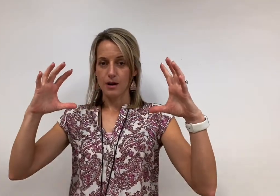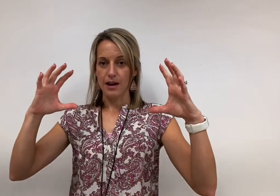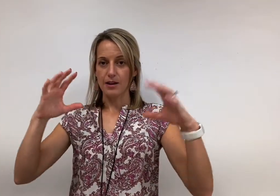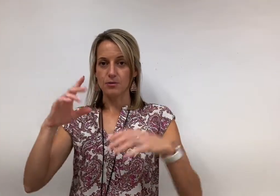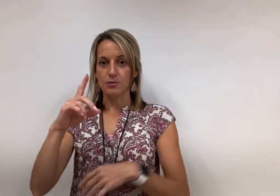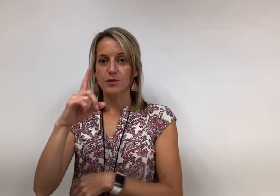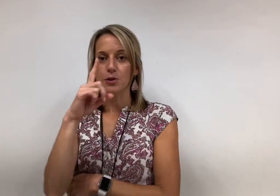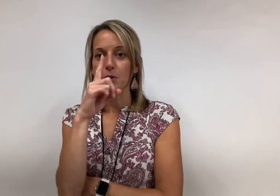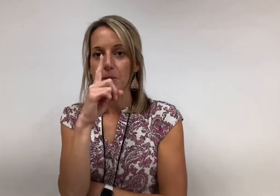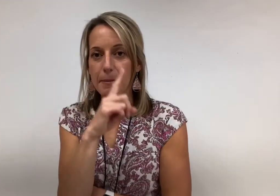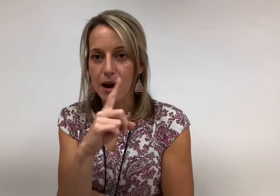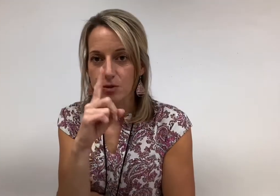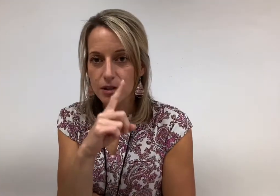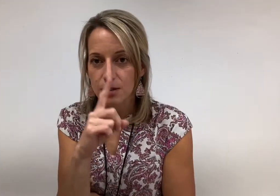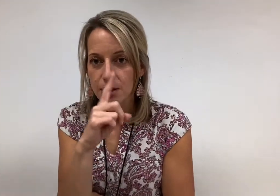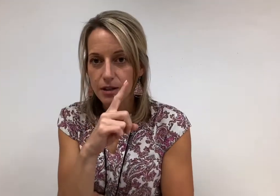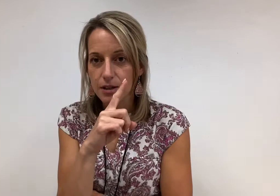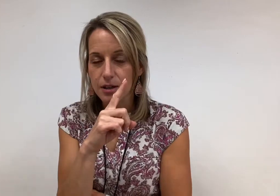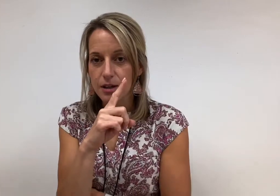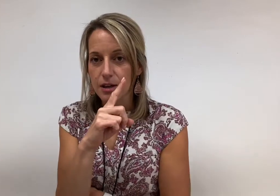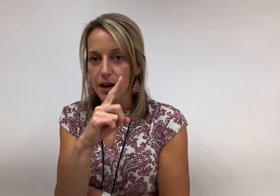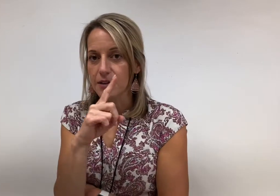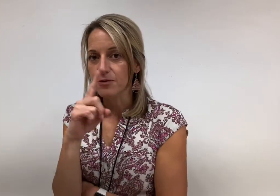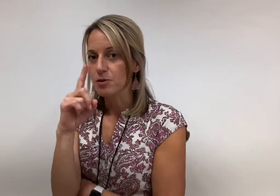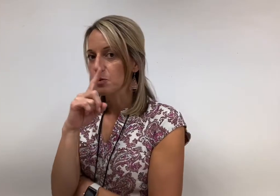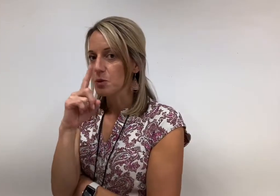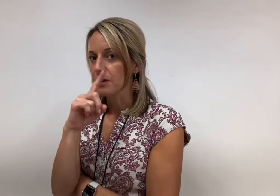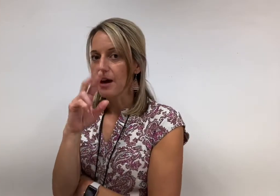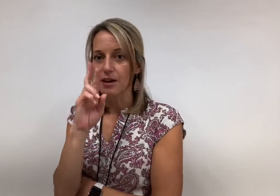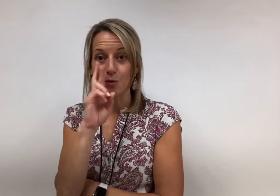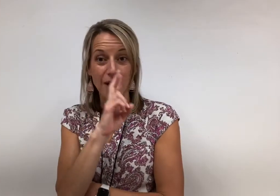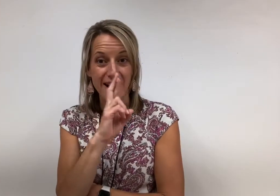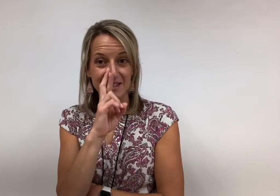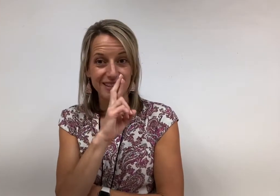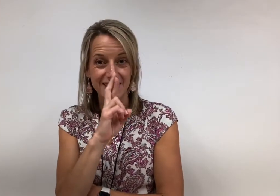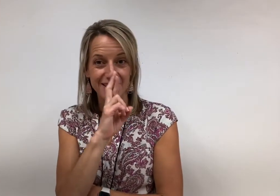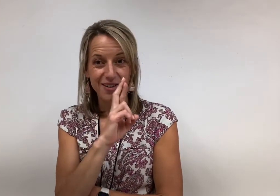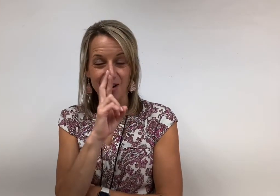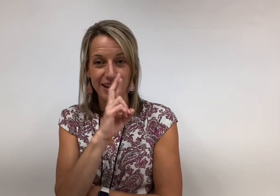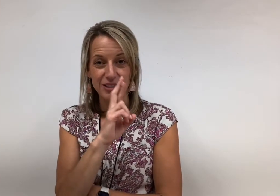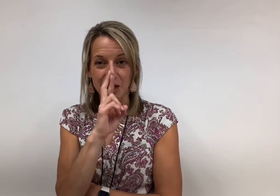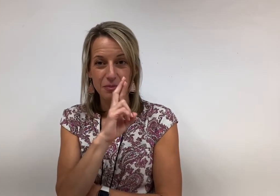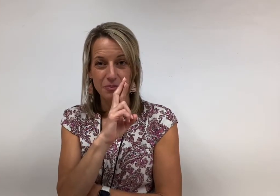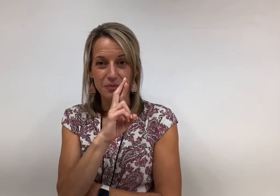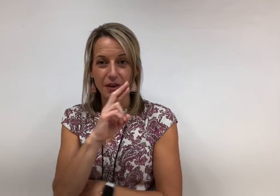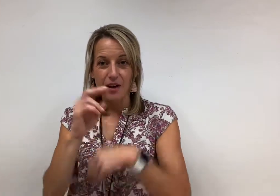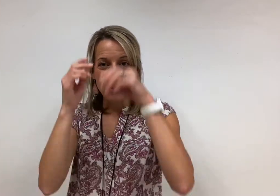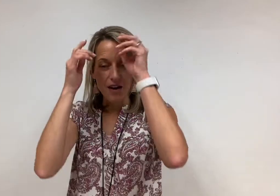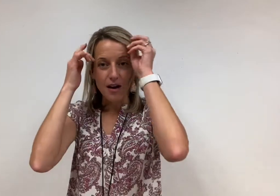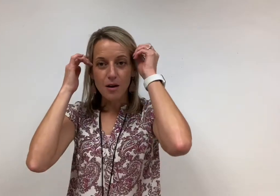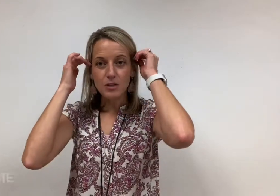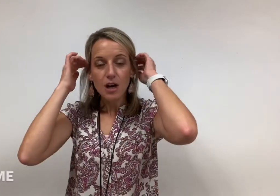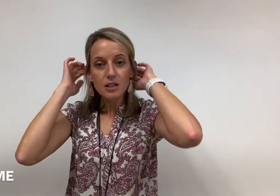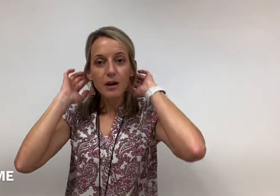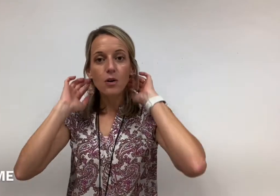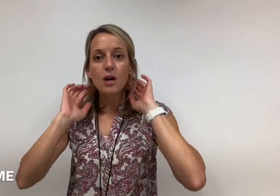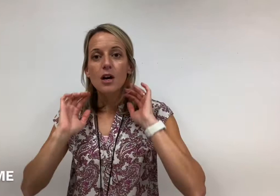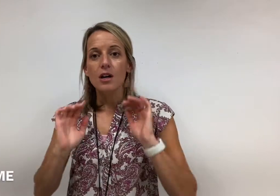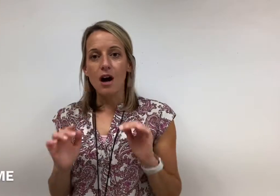and review with mouse and the difference between that and rat, our hand shape. We talked about costume